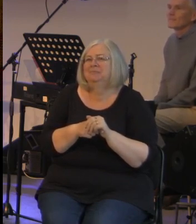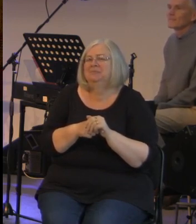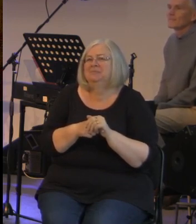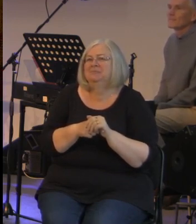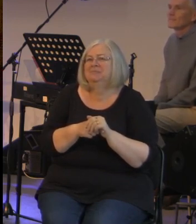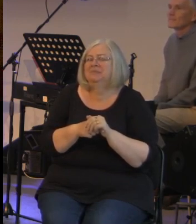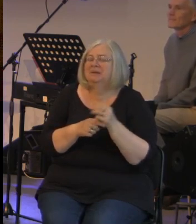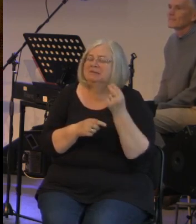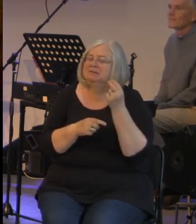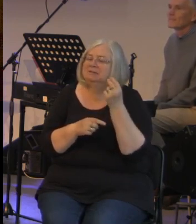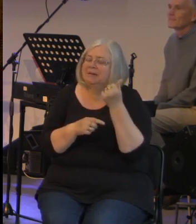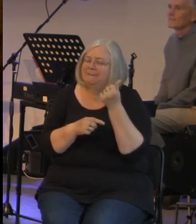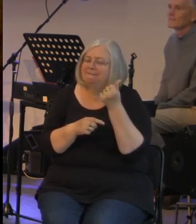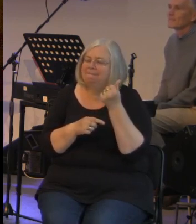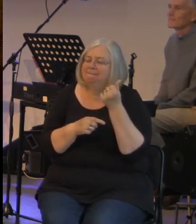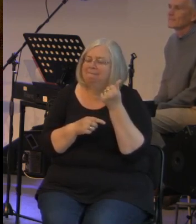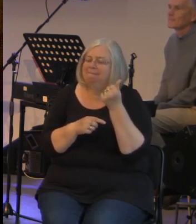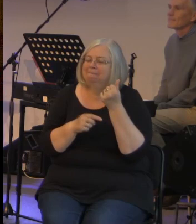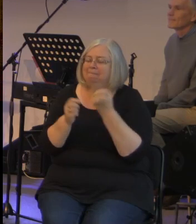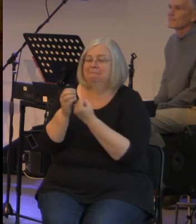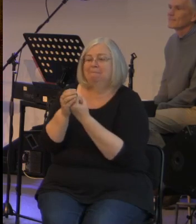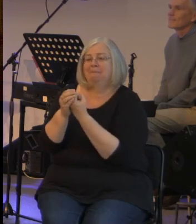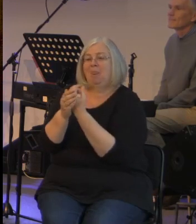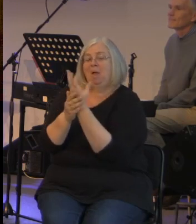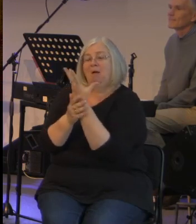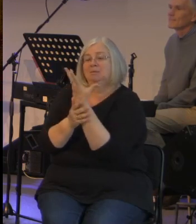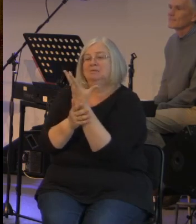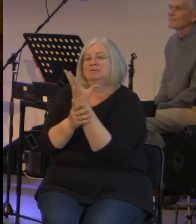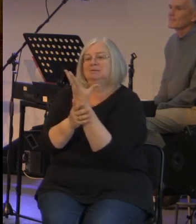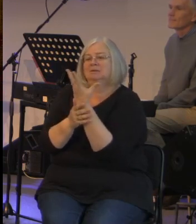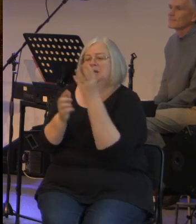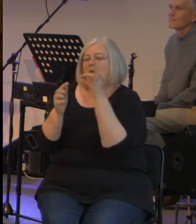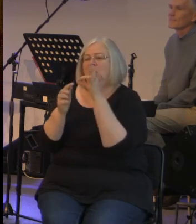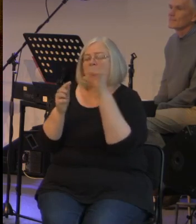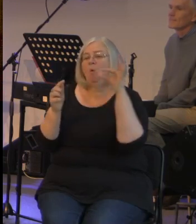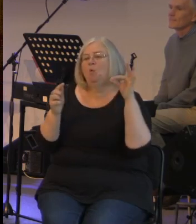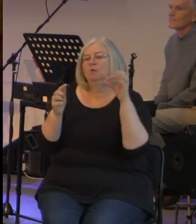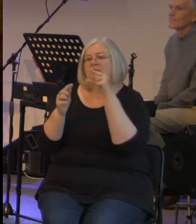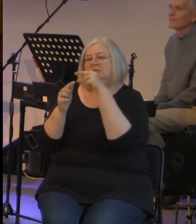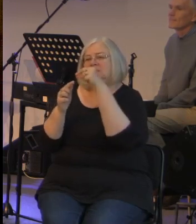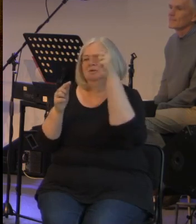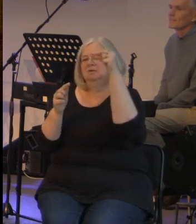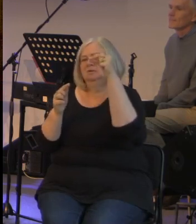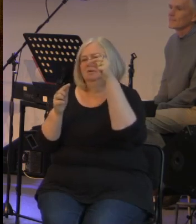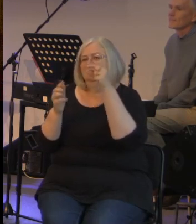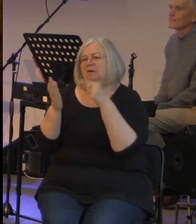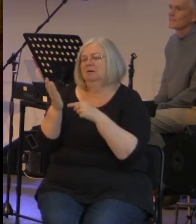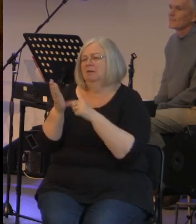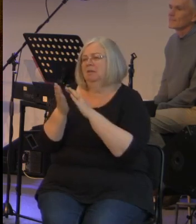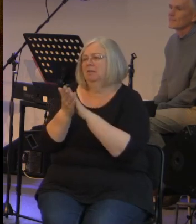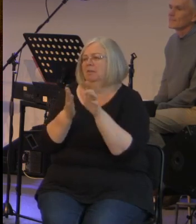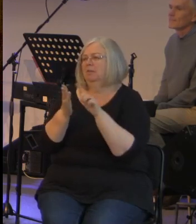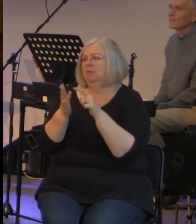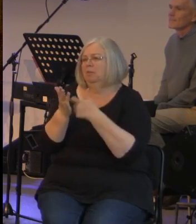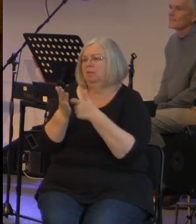some plants have thorns or spikes that protect them. Sometimes they have